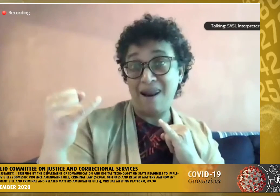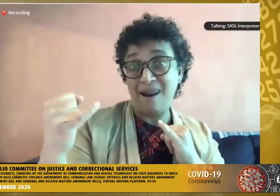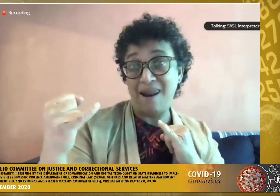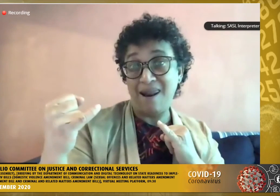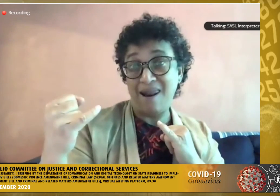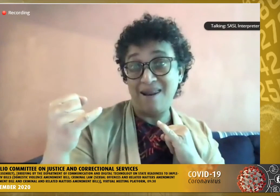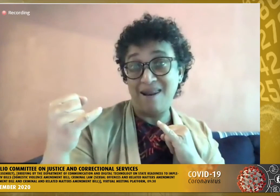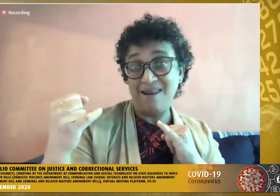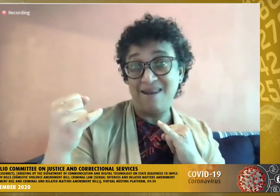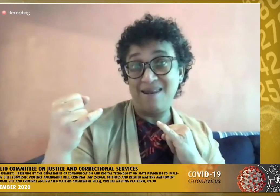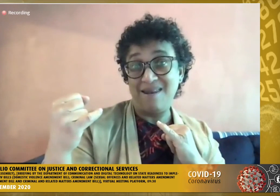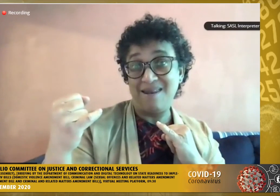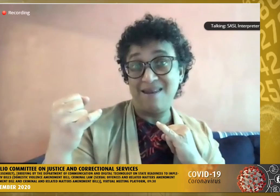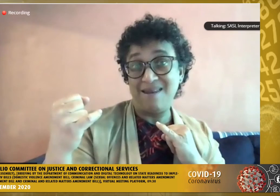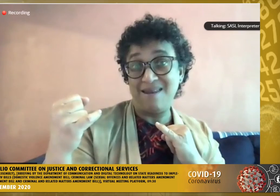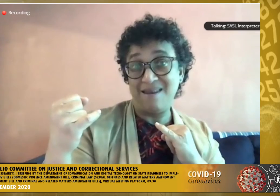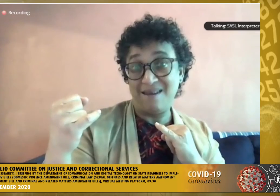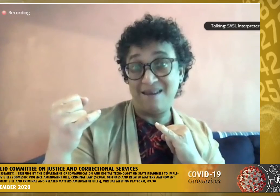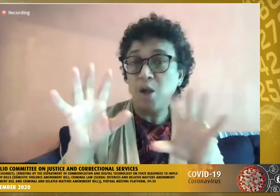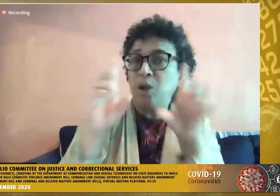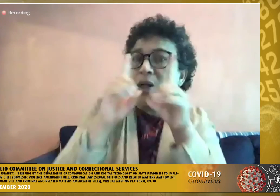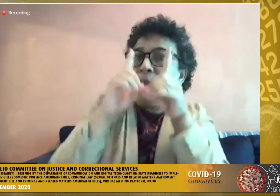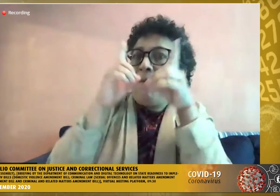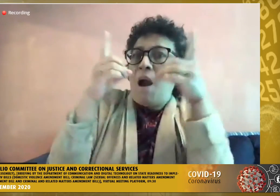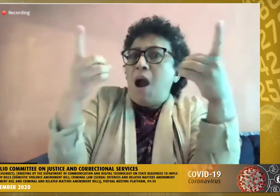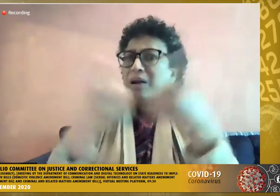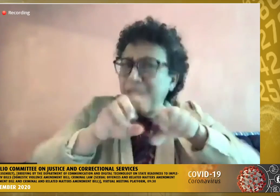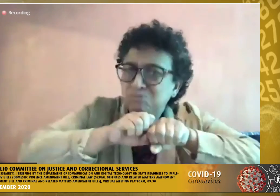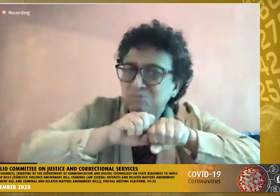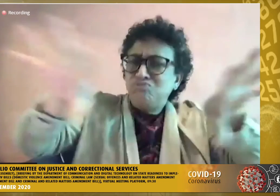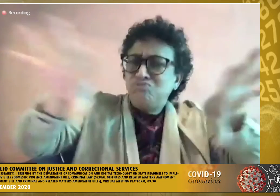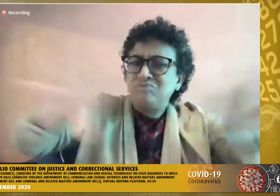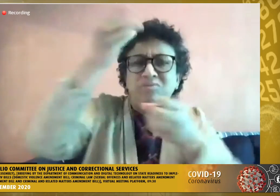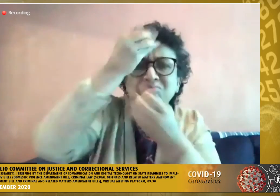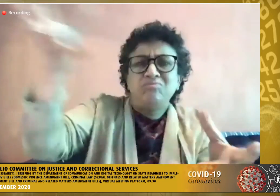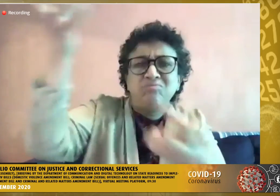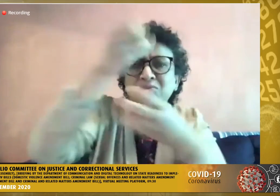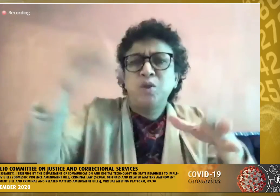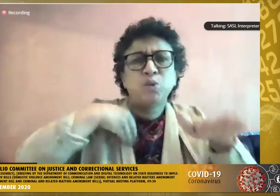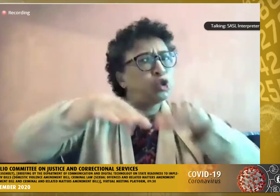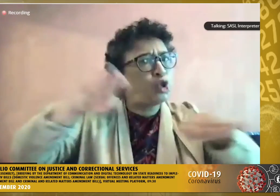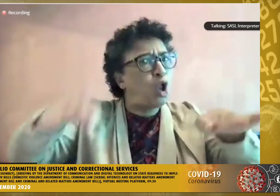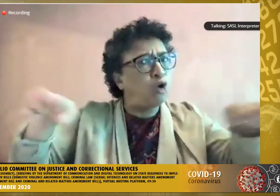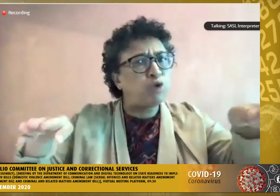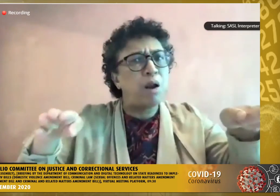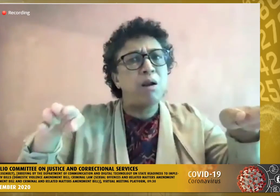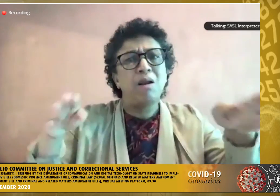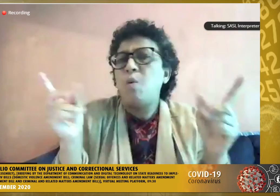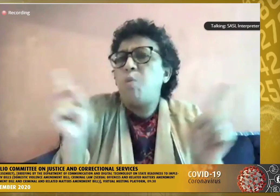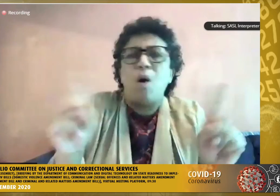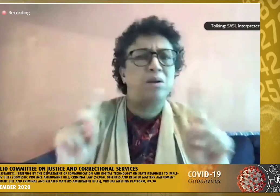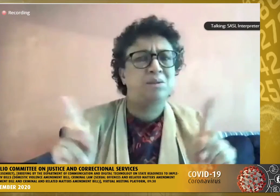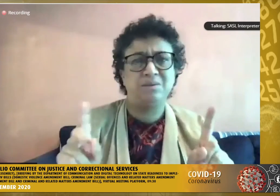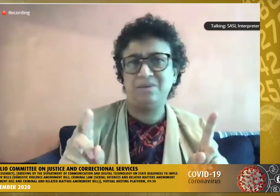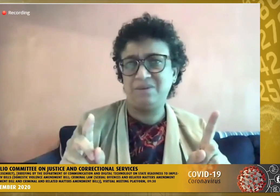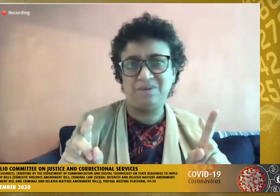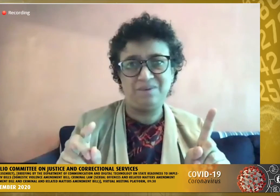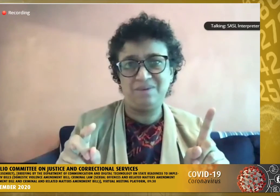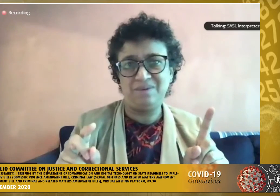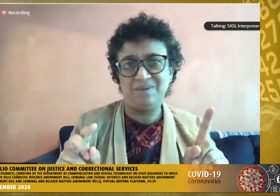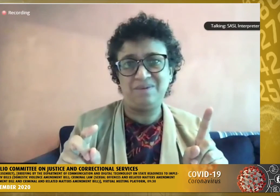online bullying, which was happening during classes that were held online. So what is the